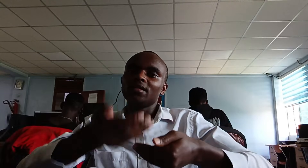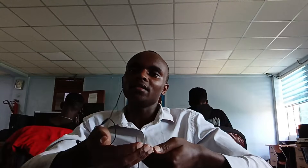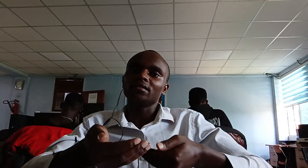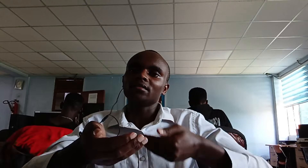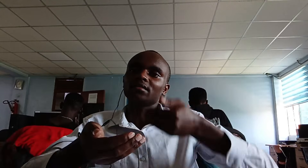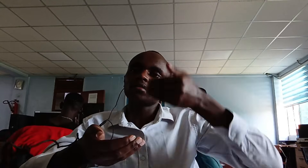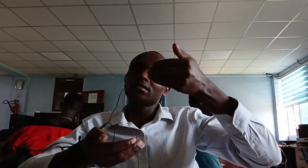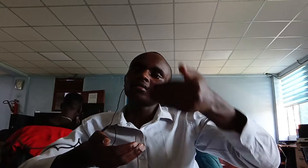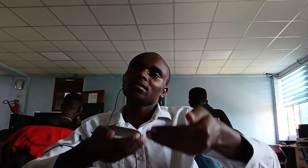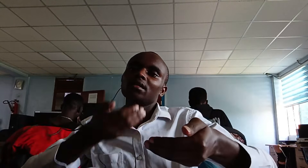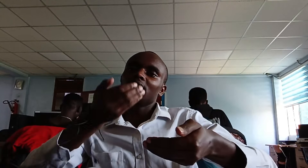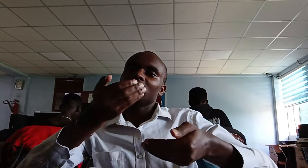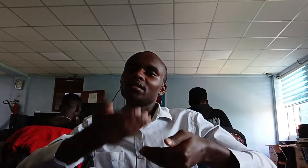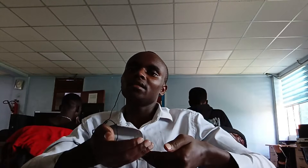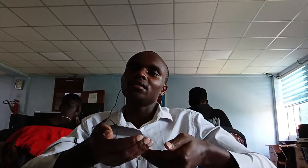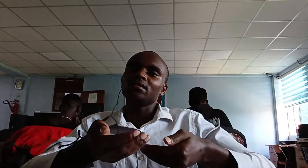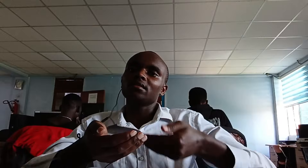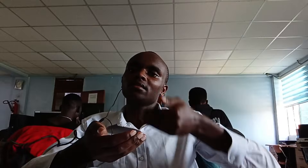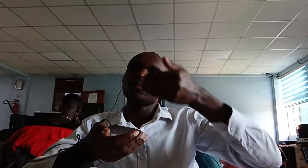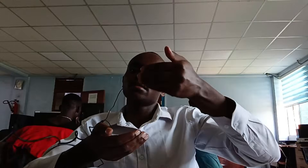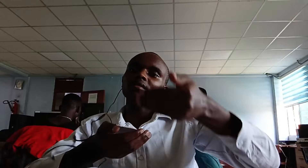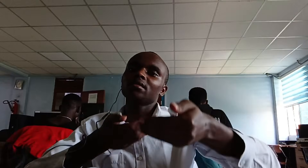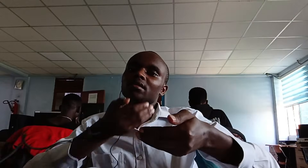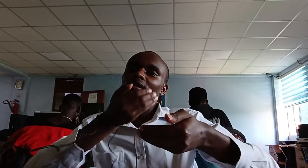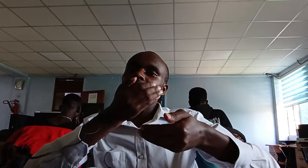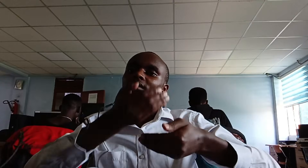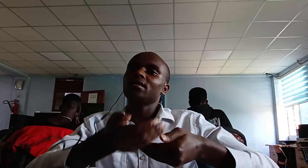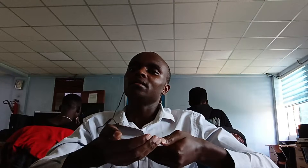Kin, kin, kin,